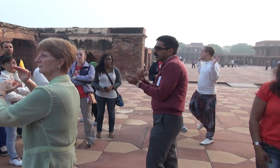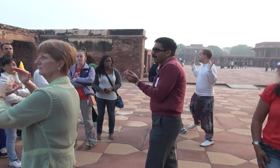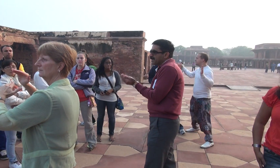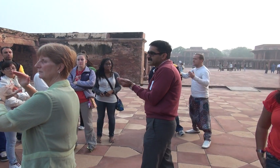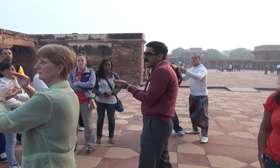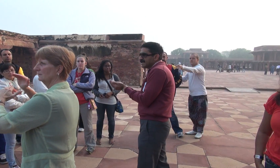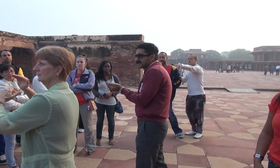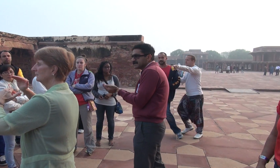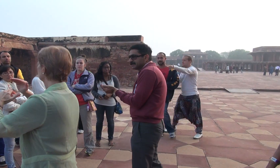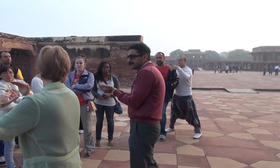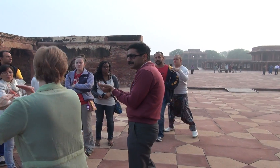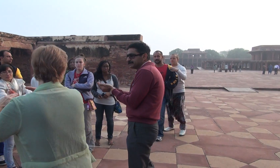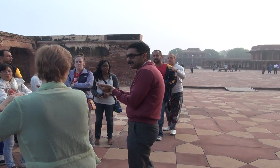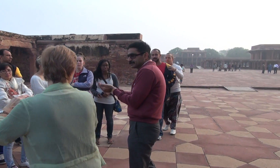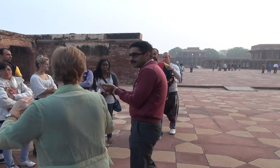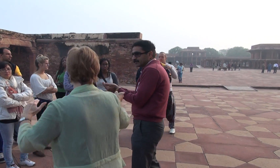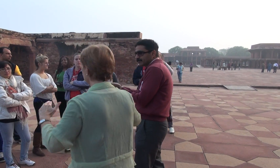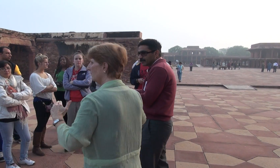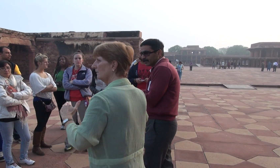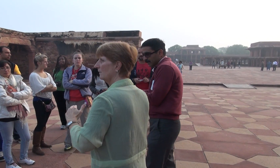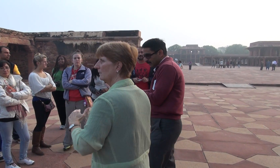He would cup his hands